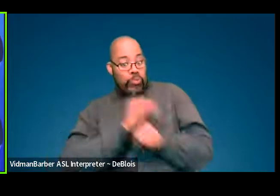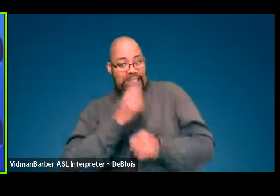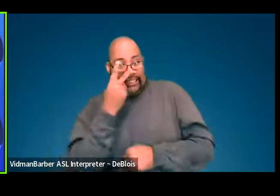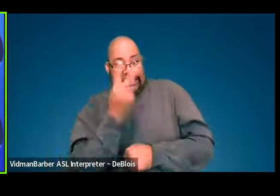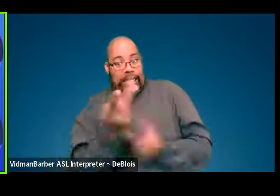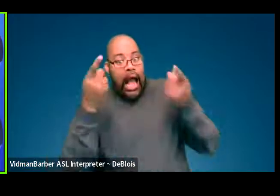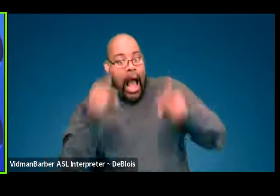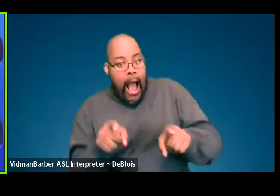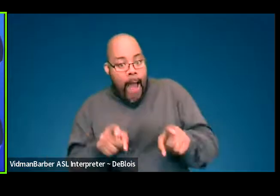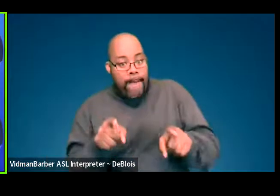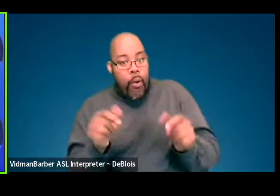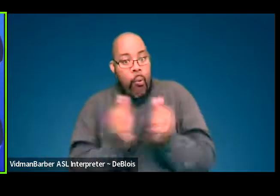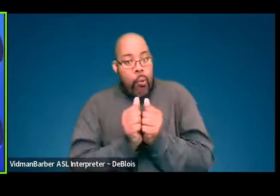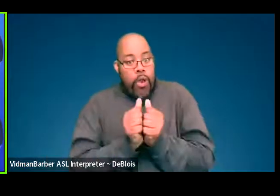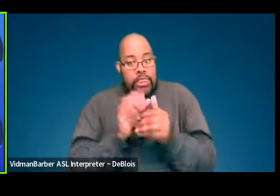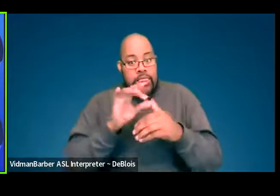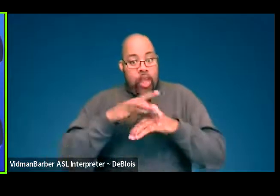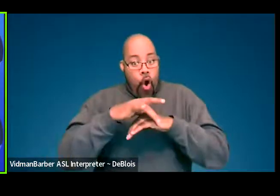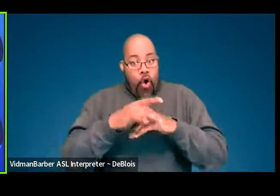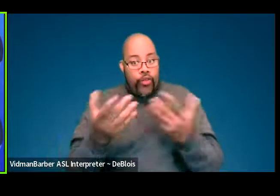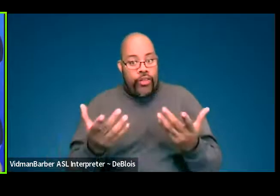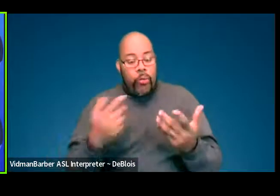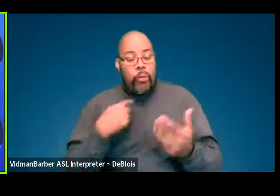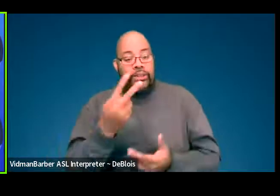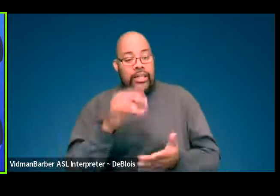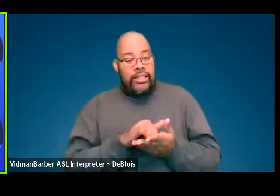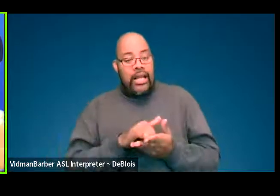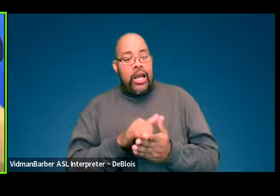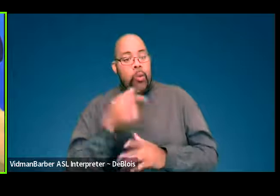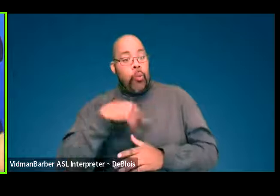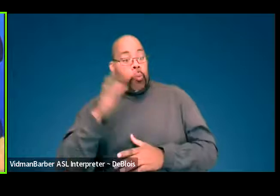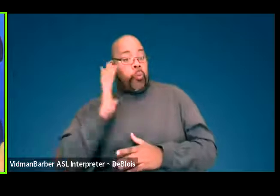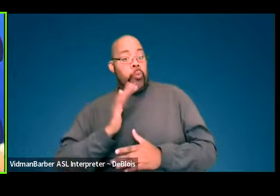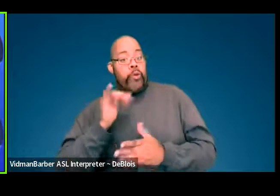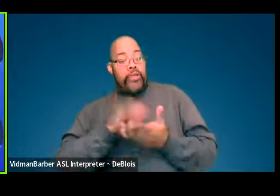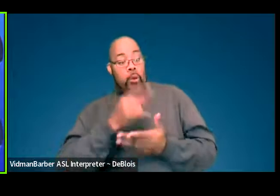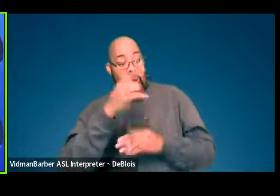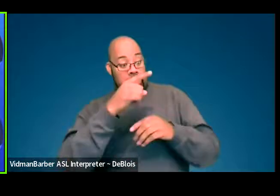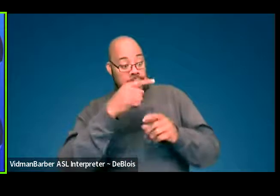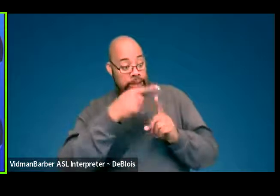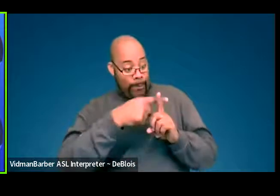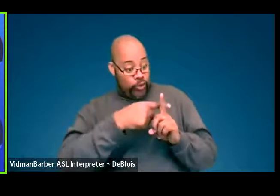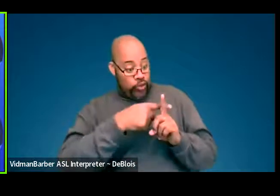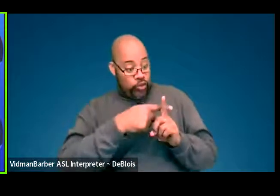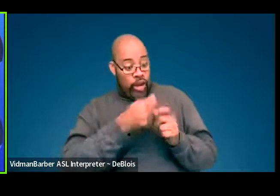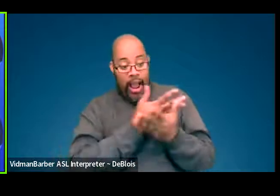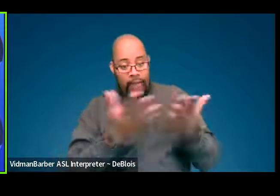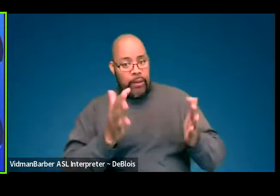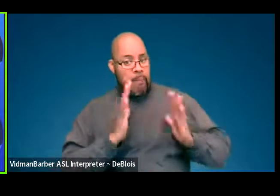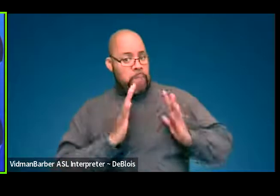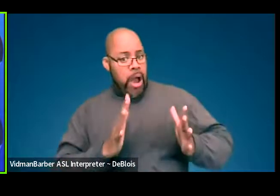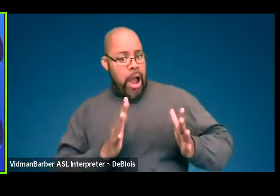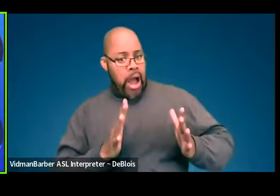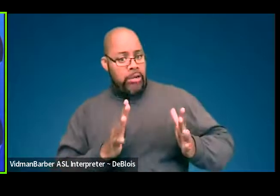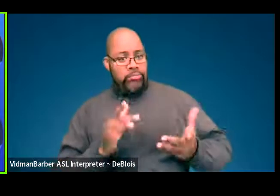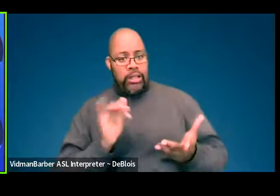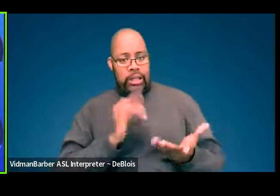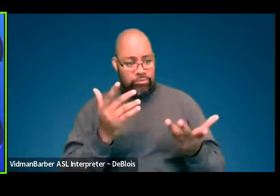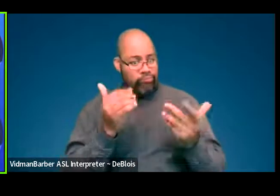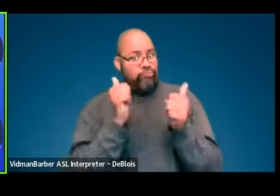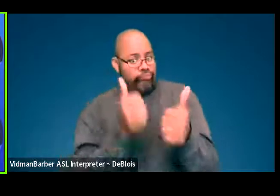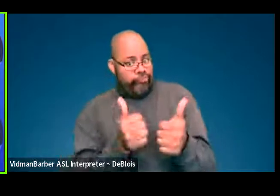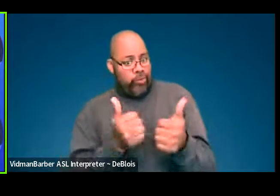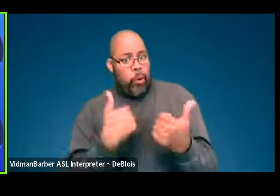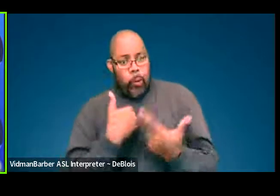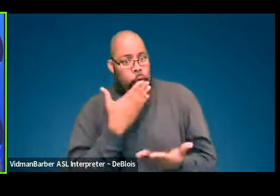seeing happen with the planet. We're seeing that, hey, we used to be at this one temperature, everything was cool, like